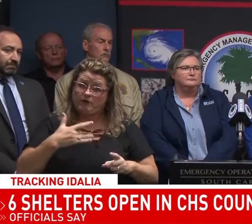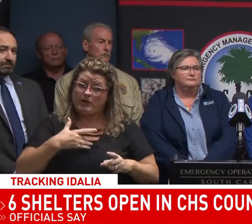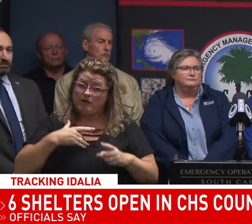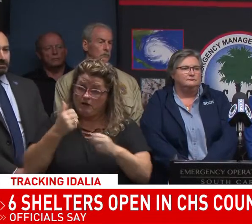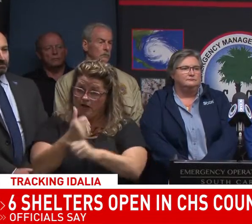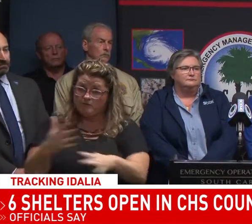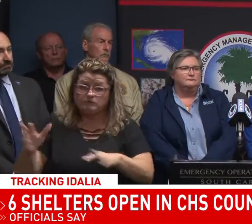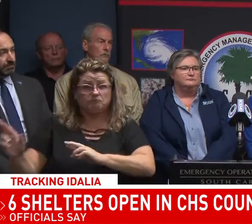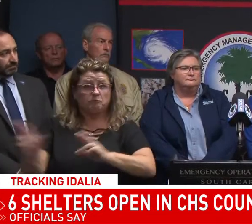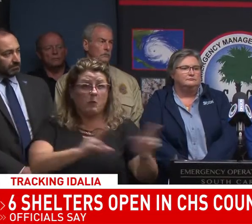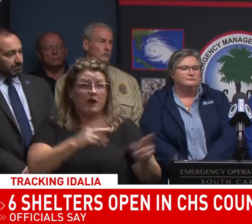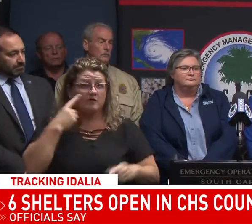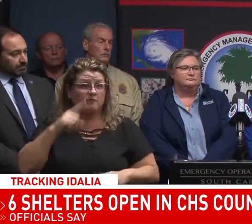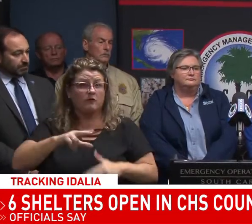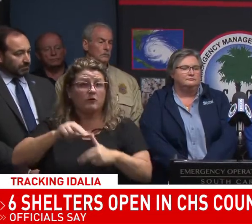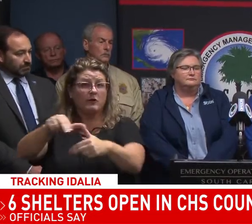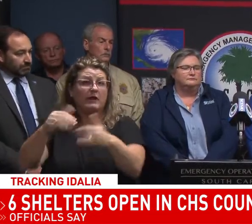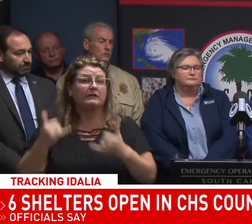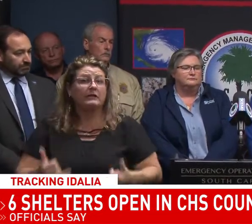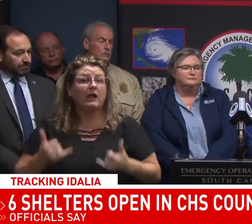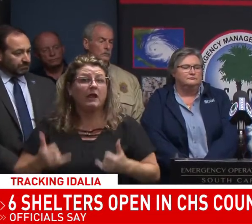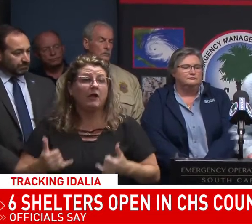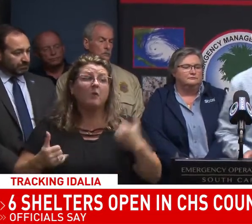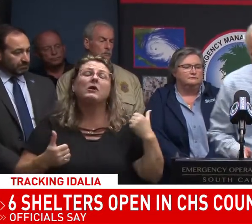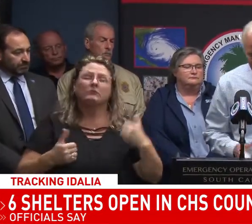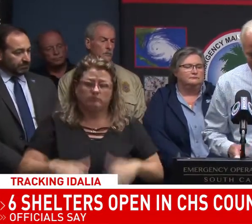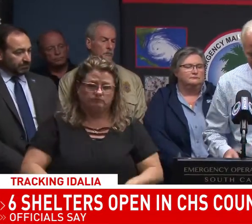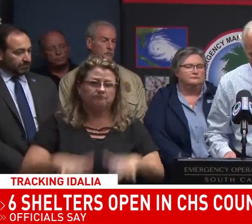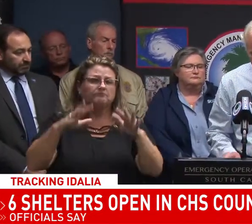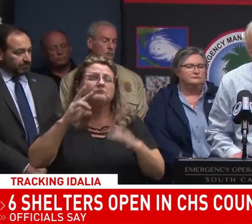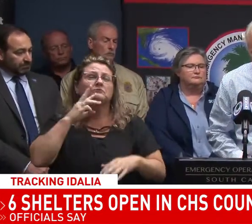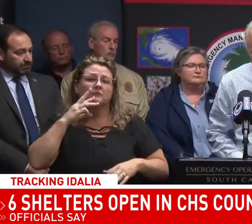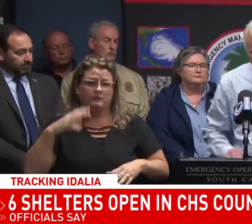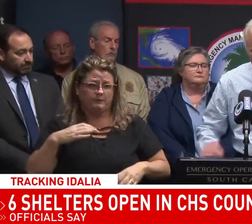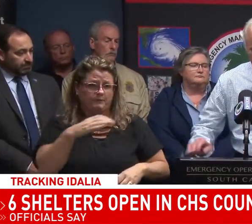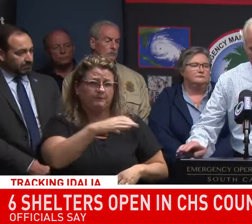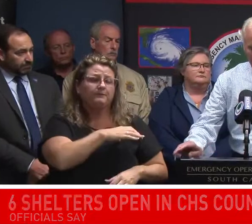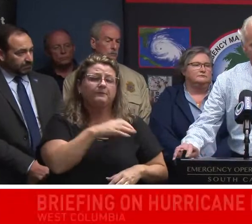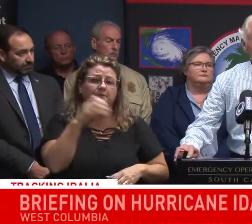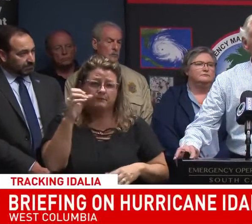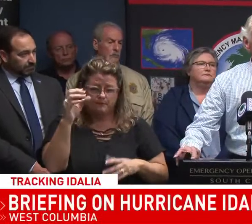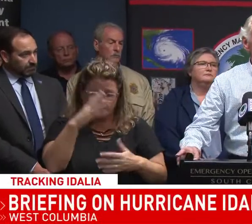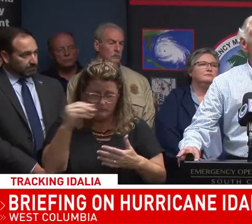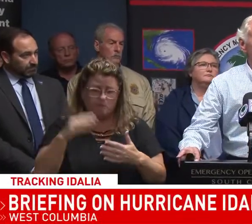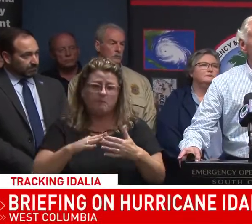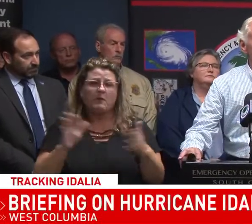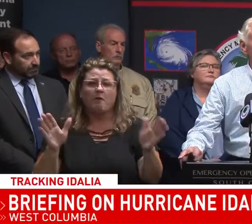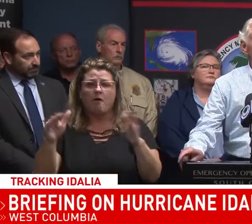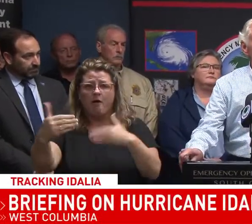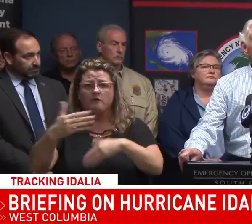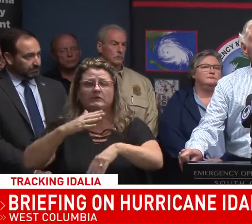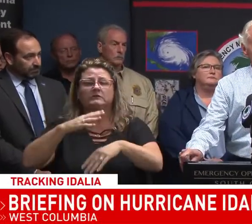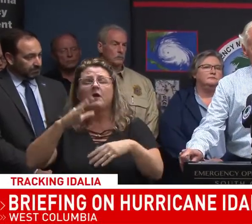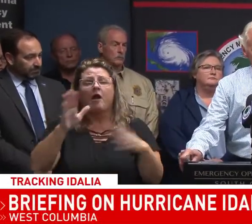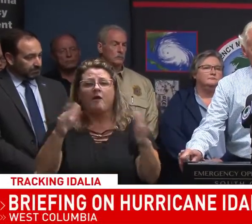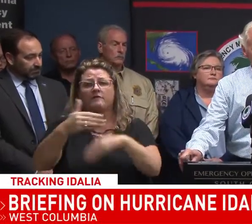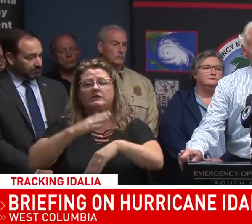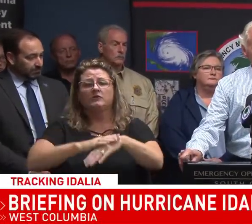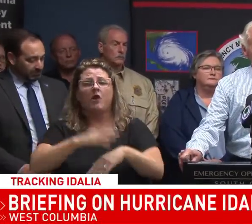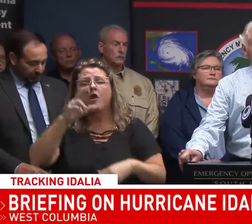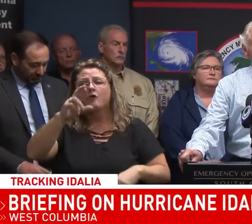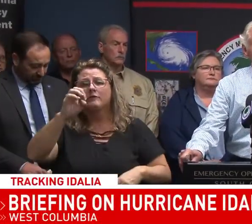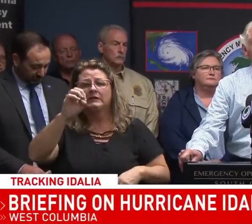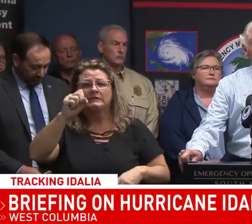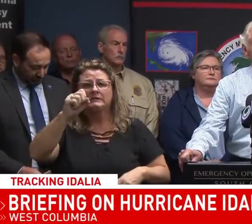week? Well, the Floodwater Commission, and then we created the Office on Resilience. So we're